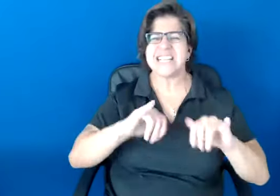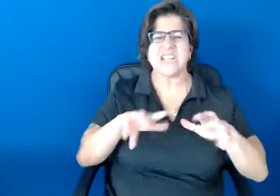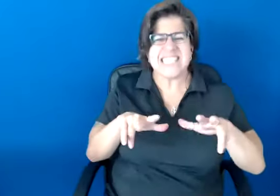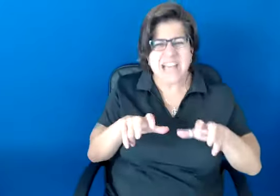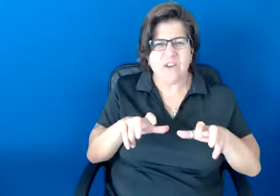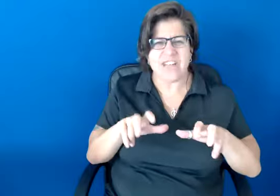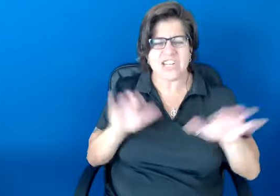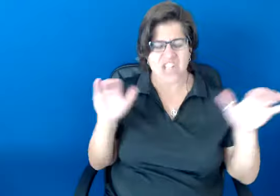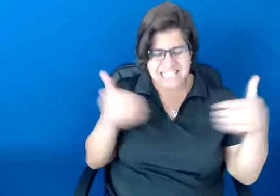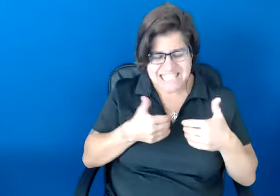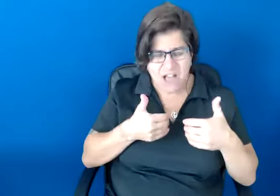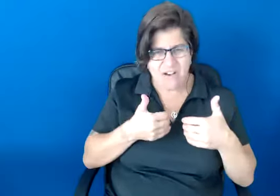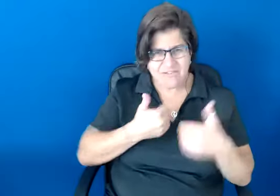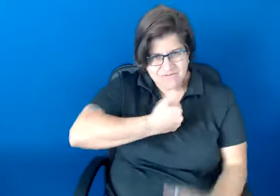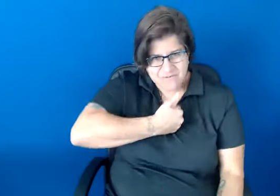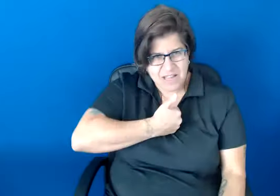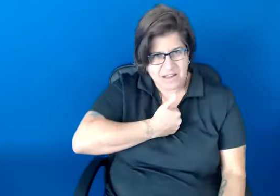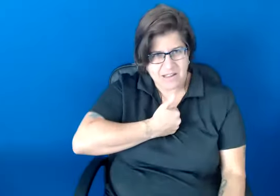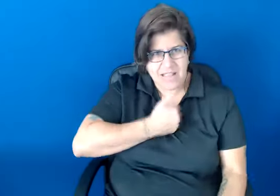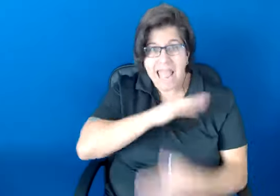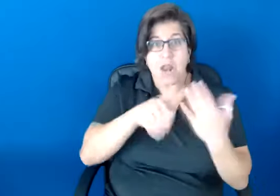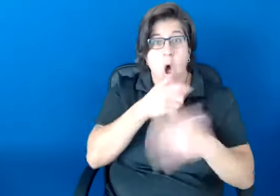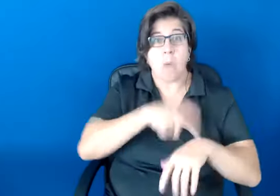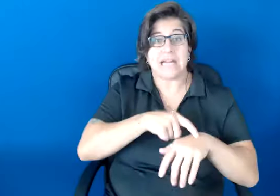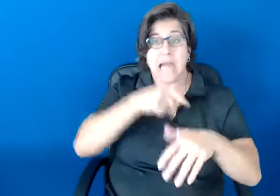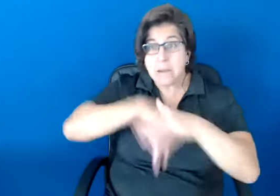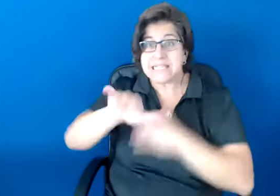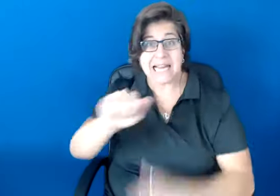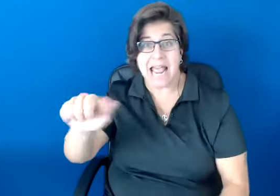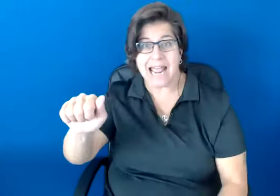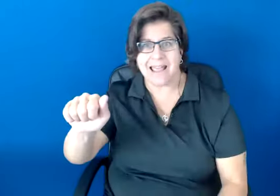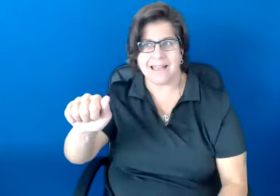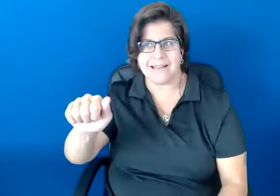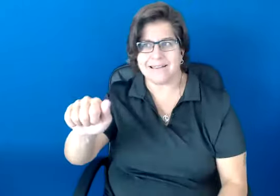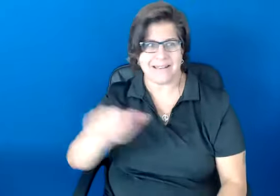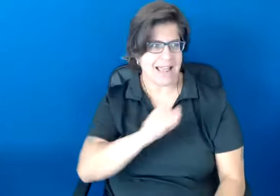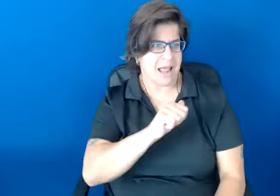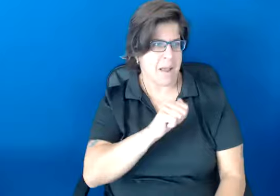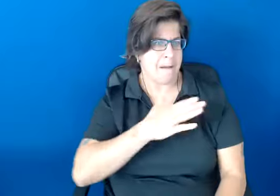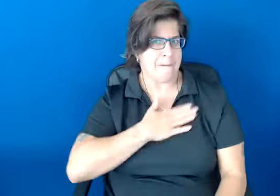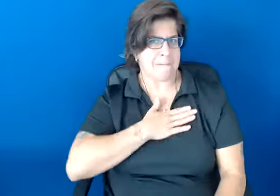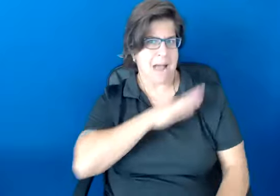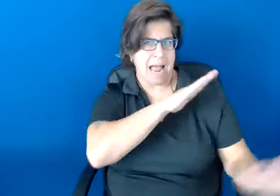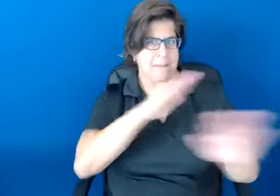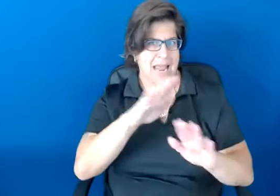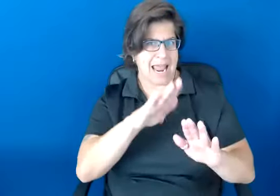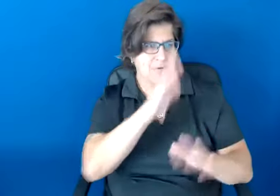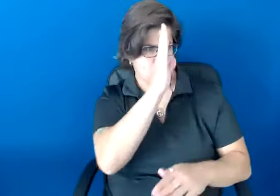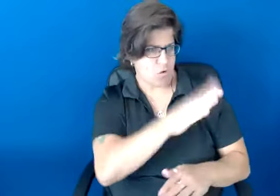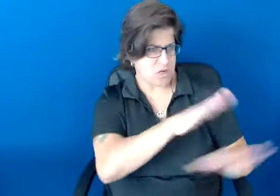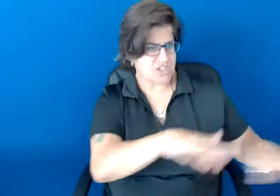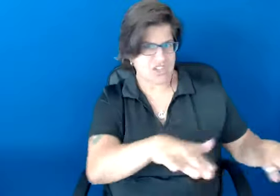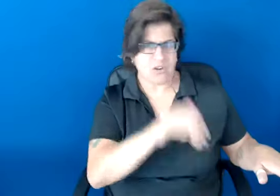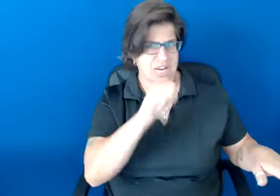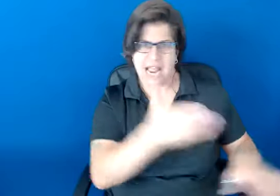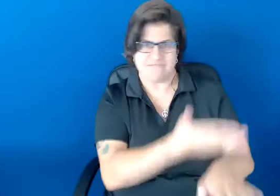I spent all my time in AA. I was no better to my children. I was still neglectful because I spent all my time